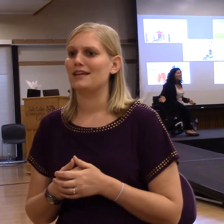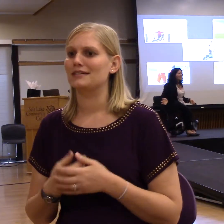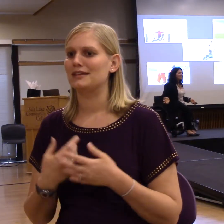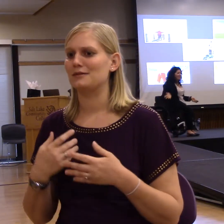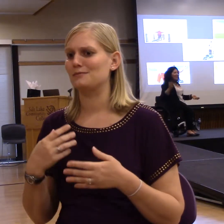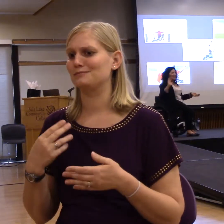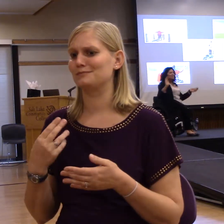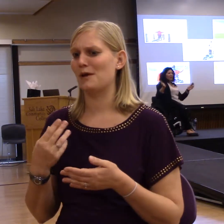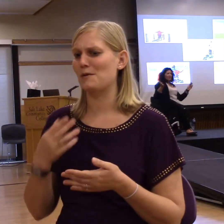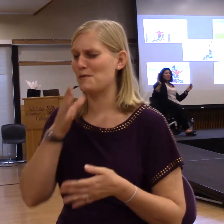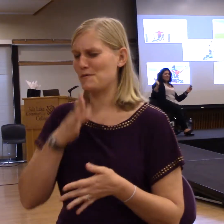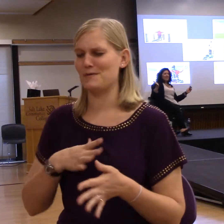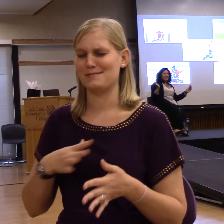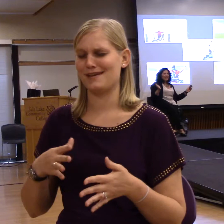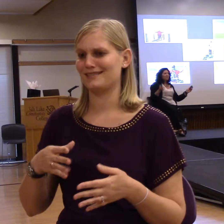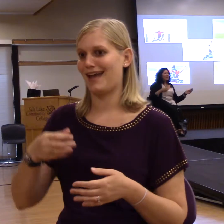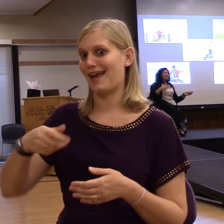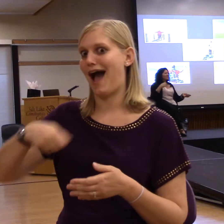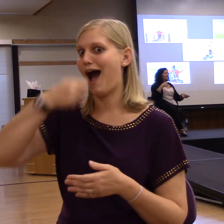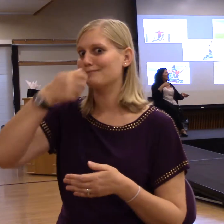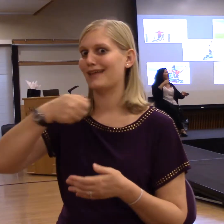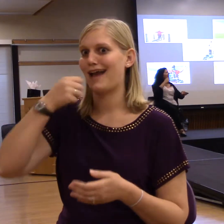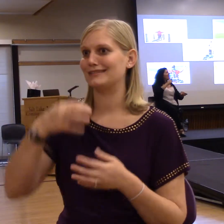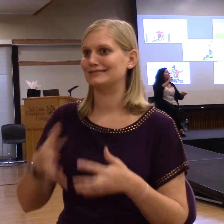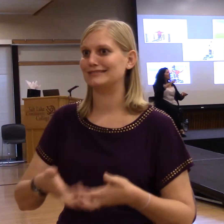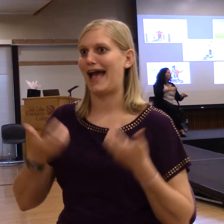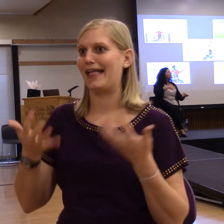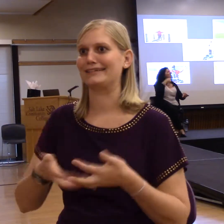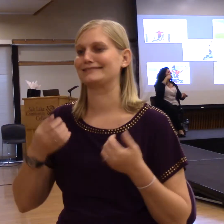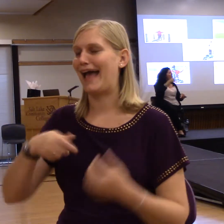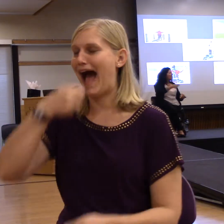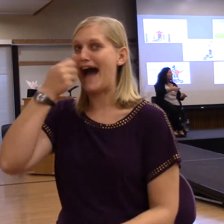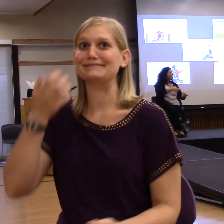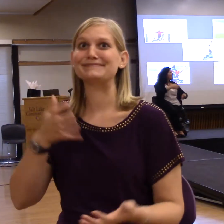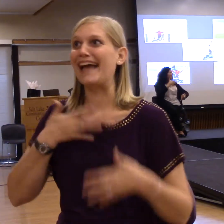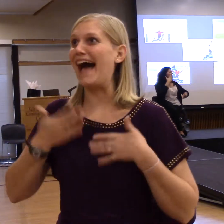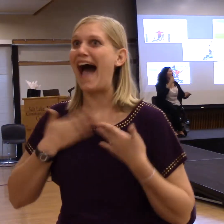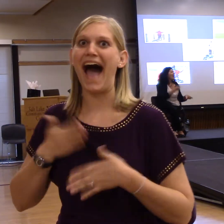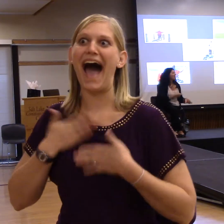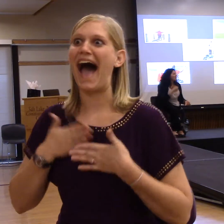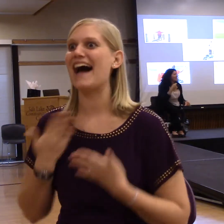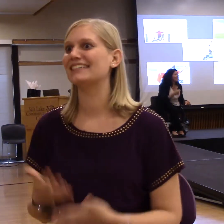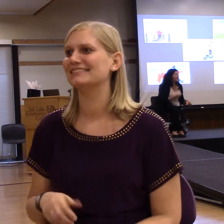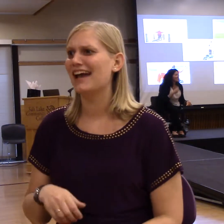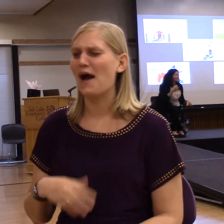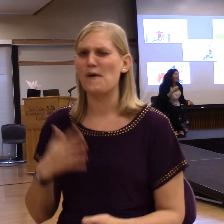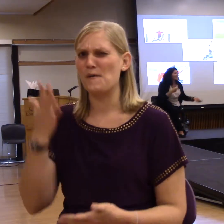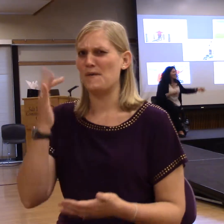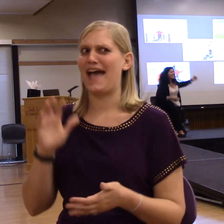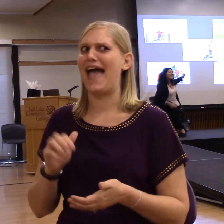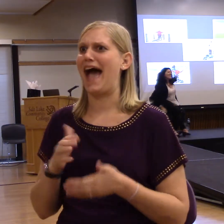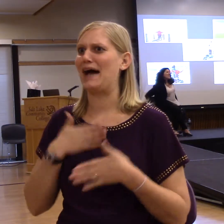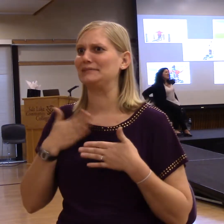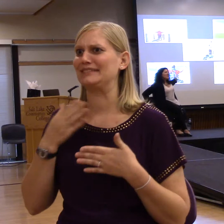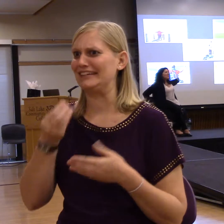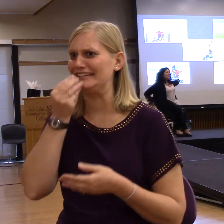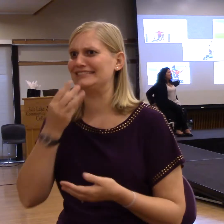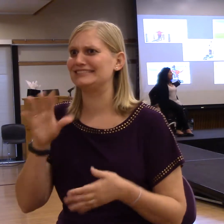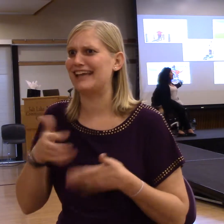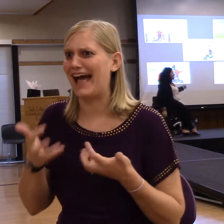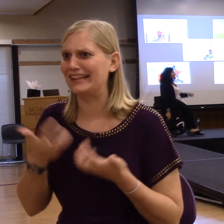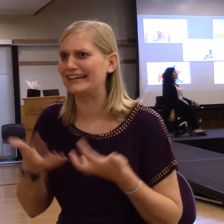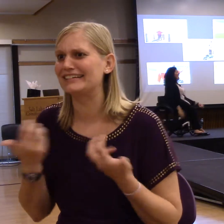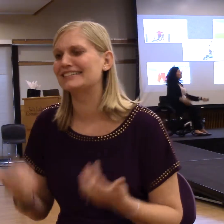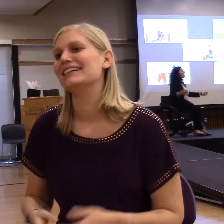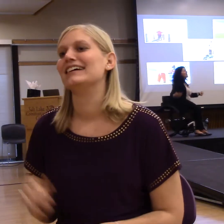eating salads, right? As part of like a media campaign. It's just like, how many times do you see women so happy to be eating their salads? It's like so many